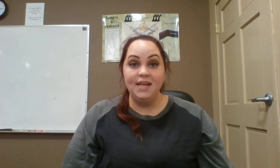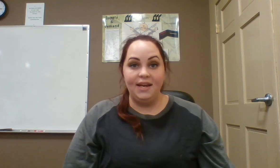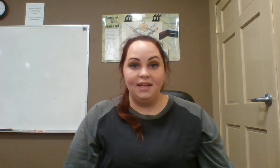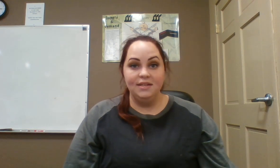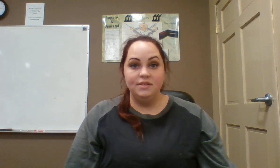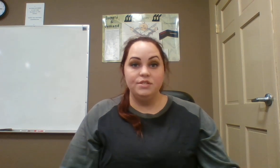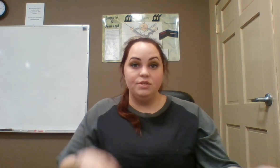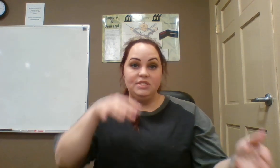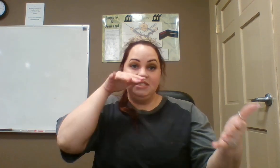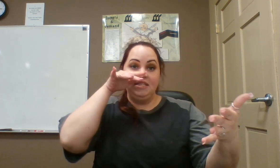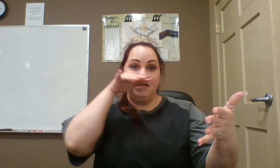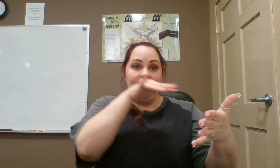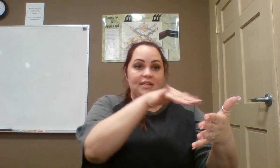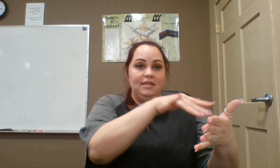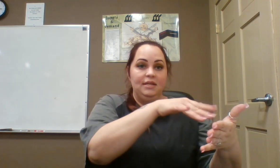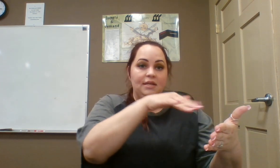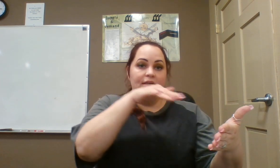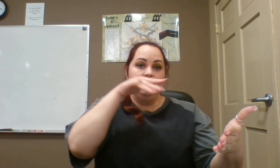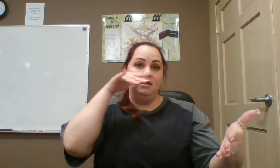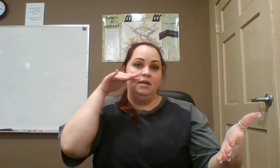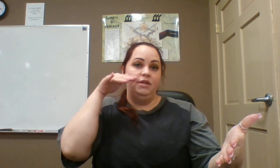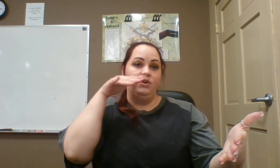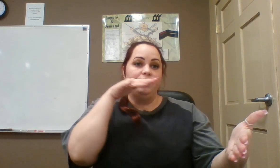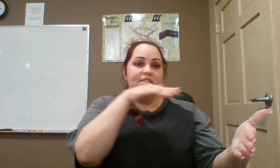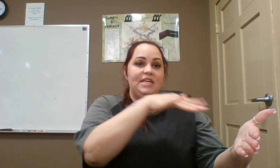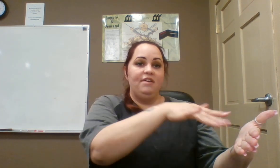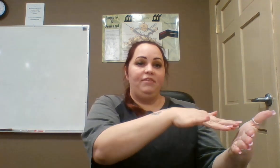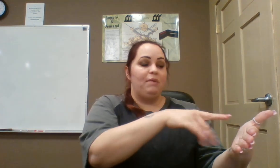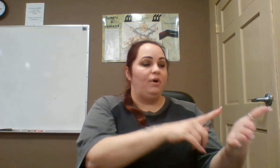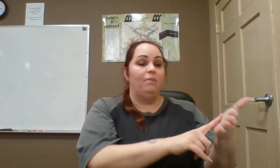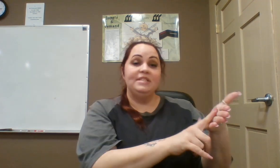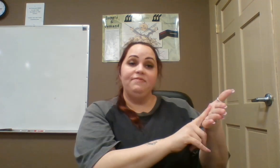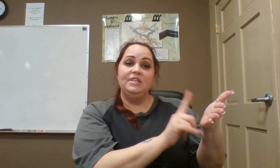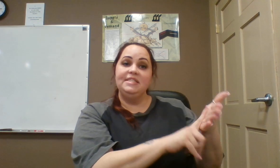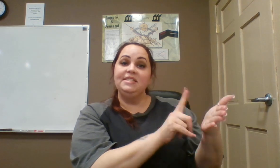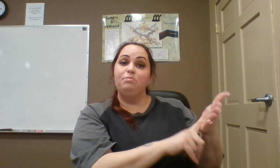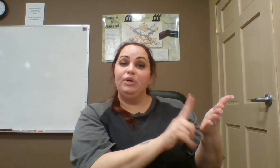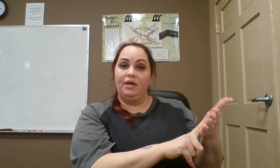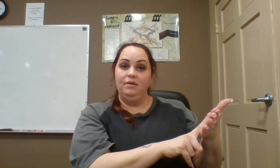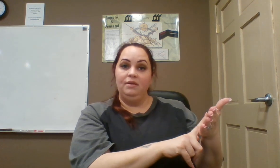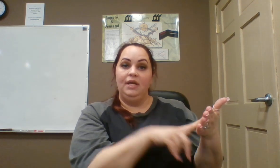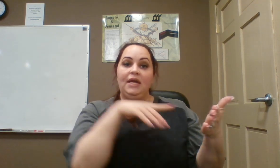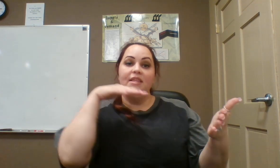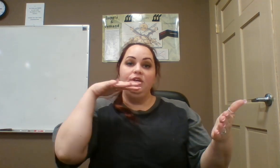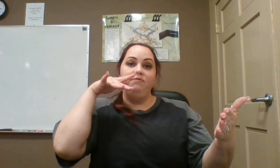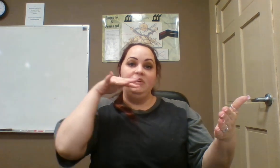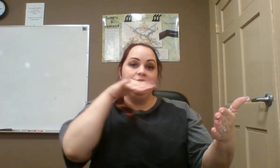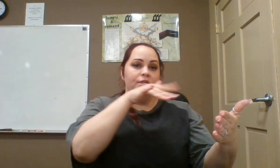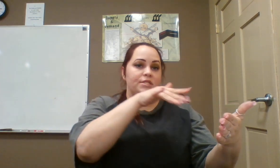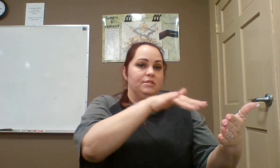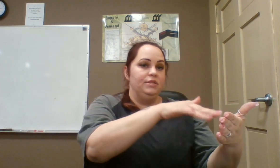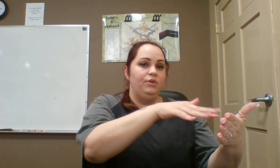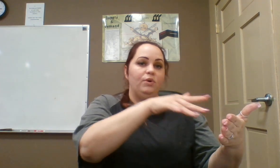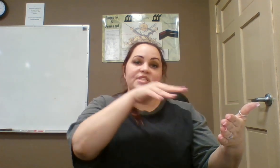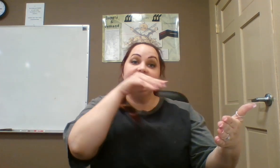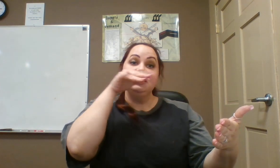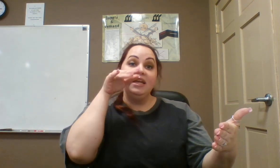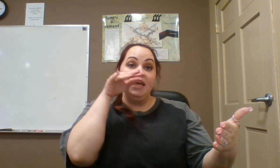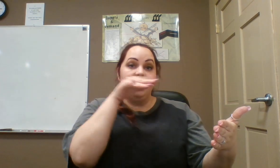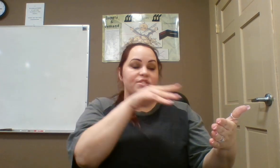Study. So to study, you're going to take a flat palm as if this is the book. Then your fingers, you are studying. So